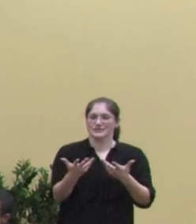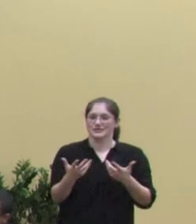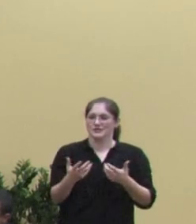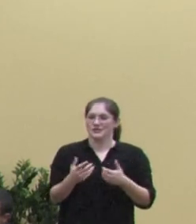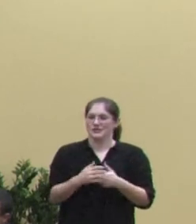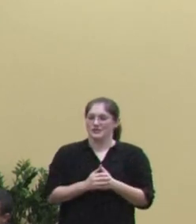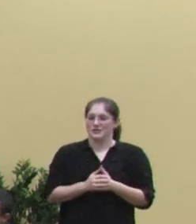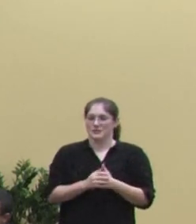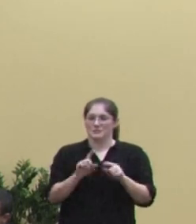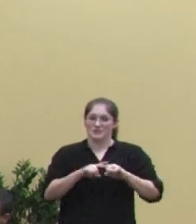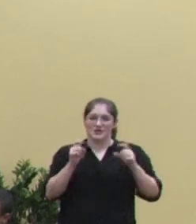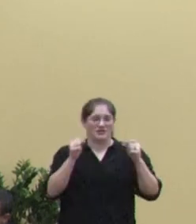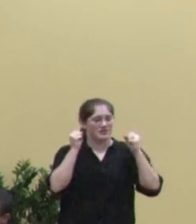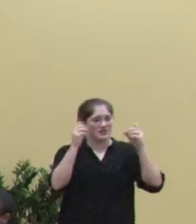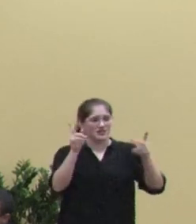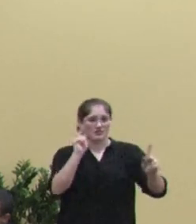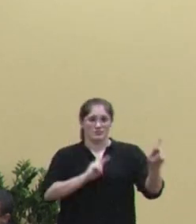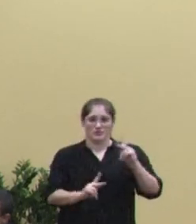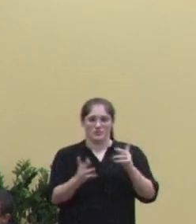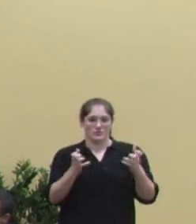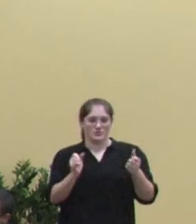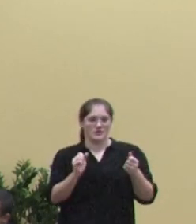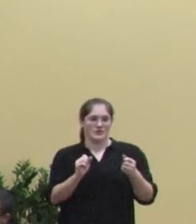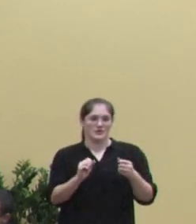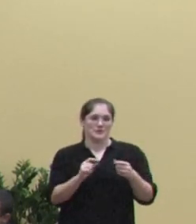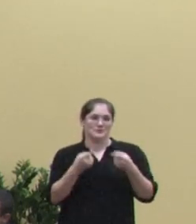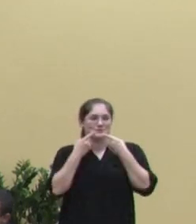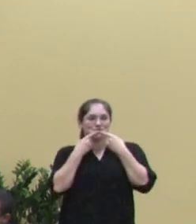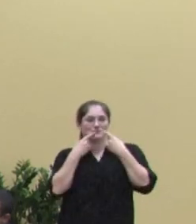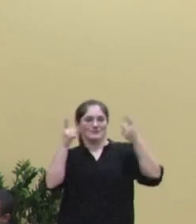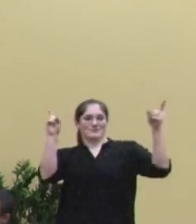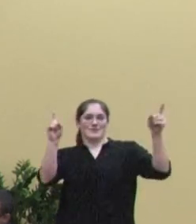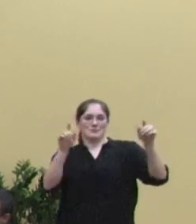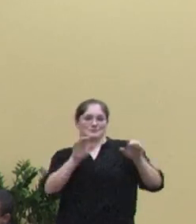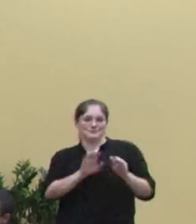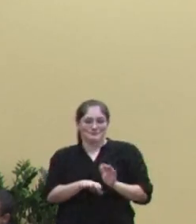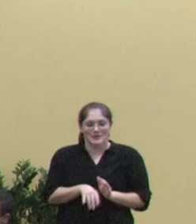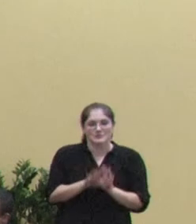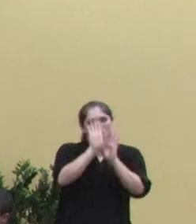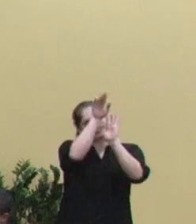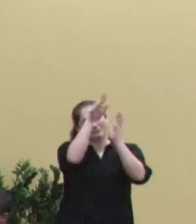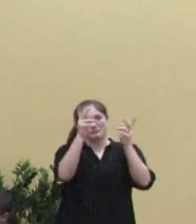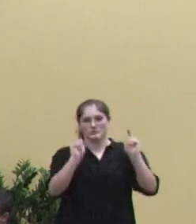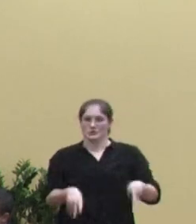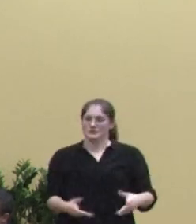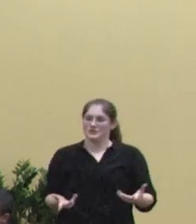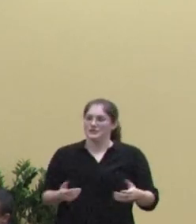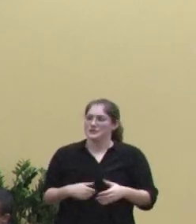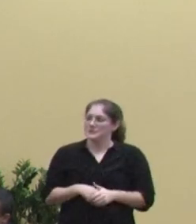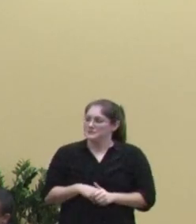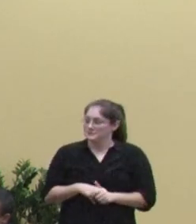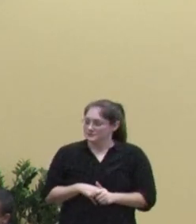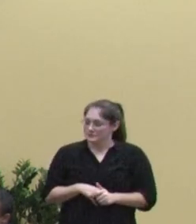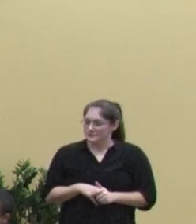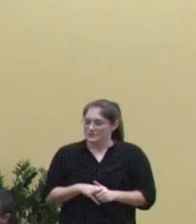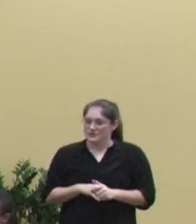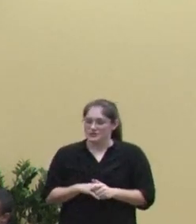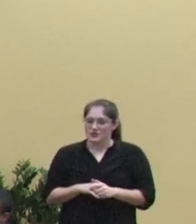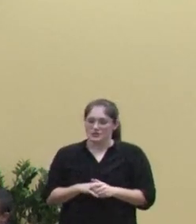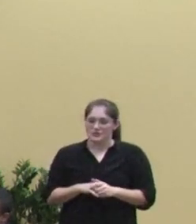translate their leadership, which is trailblazing in its own way, but to do something that's for the community,